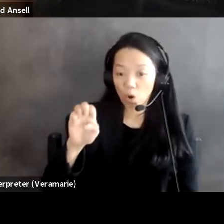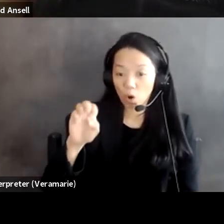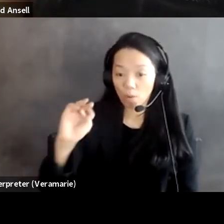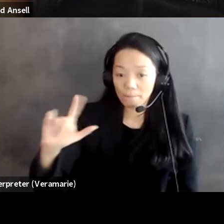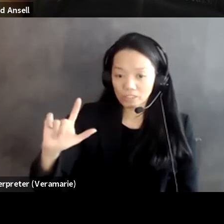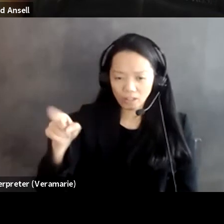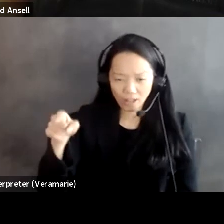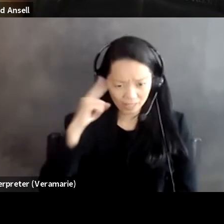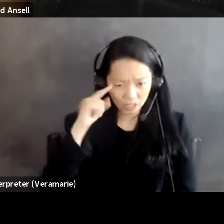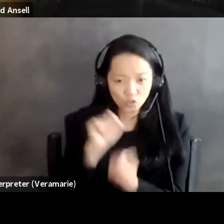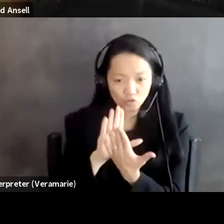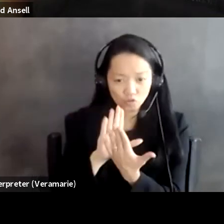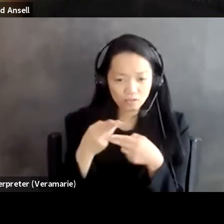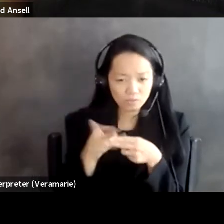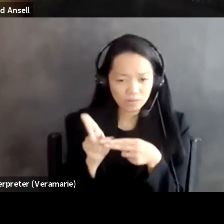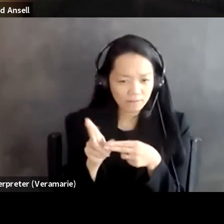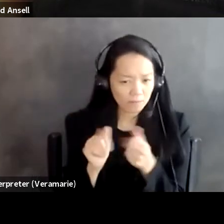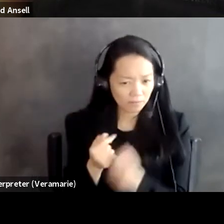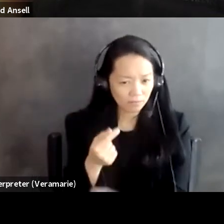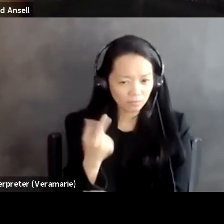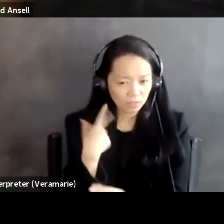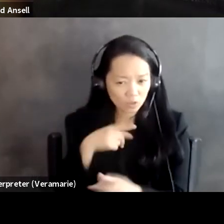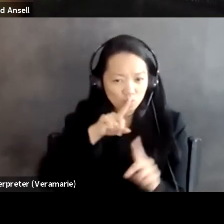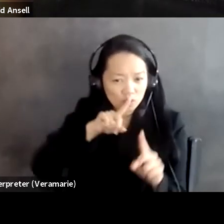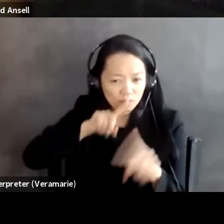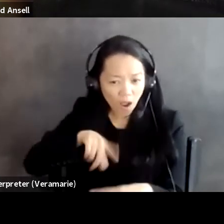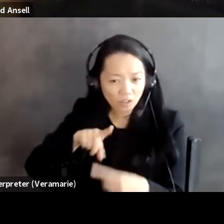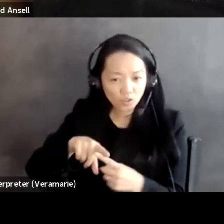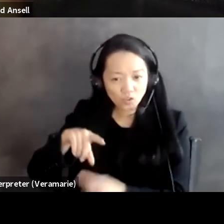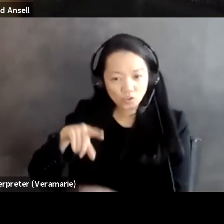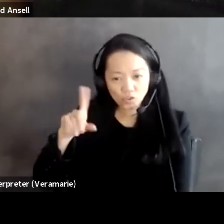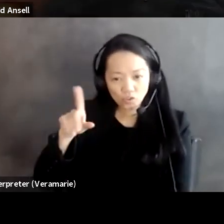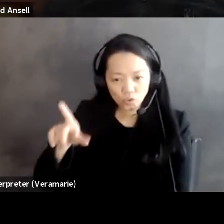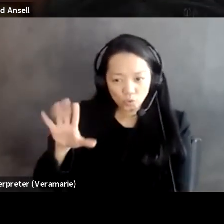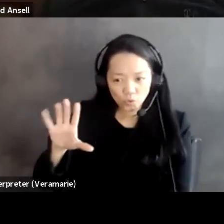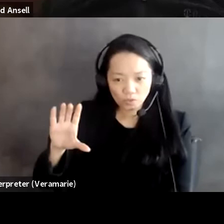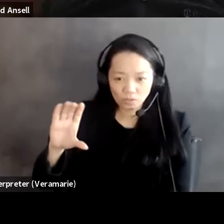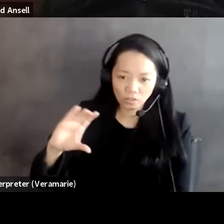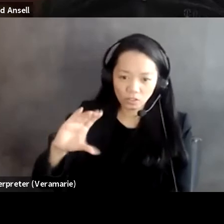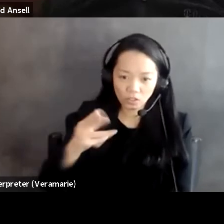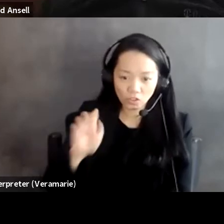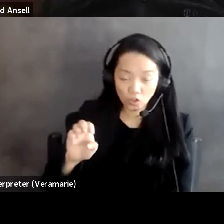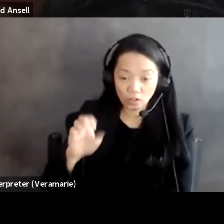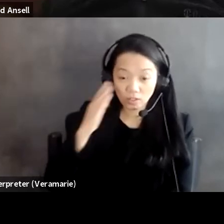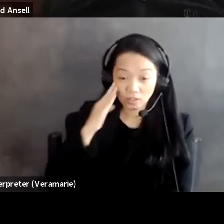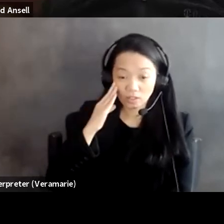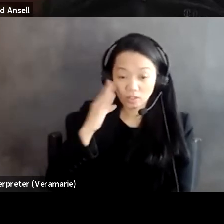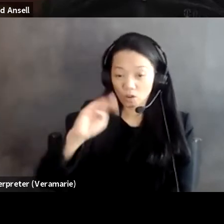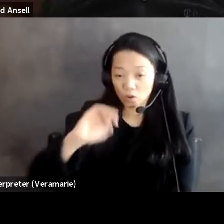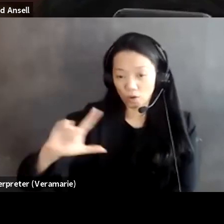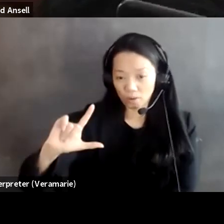I think you addressed this briefly, but would you respond to the charge that the criminal justice reform bill